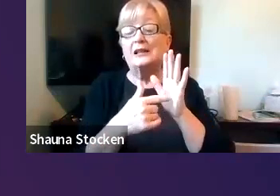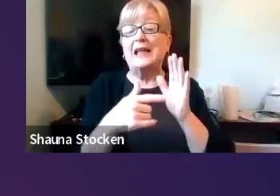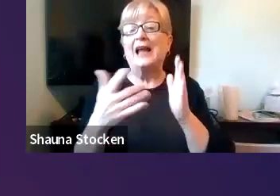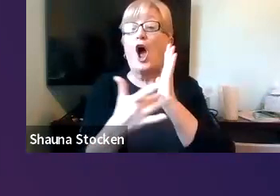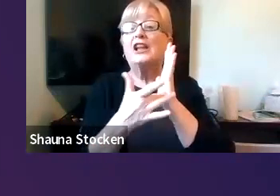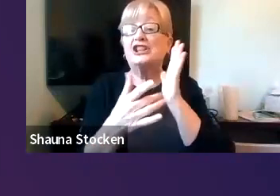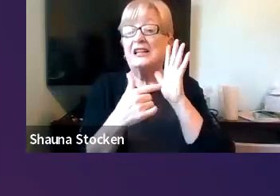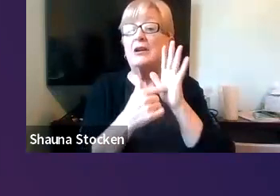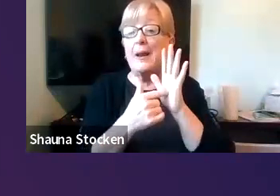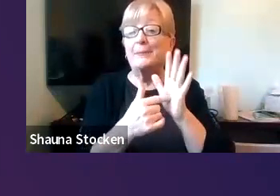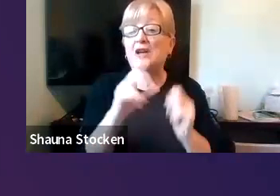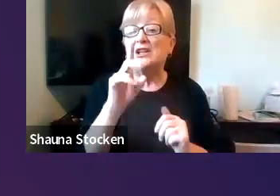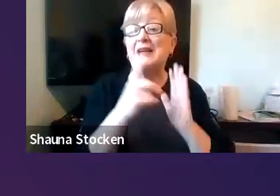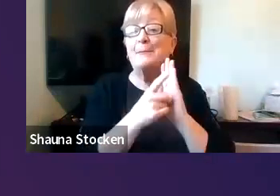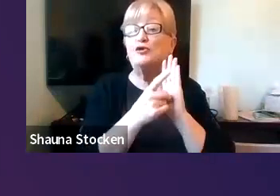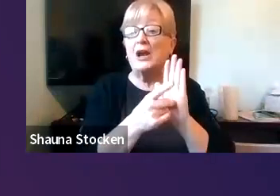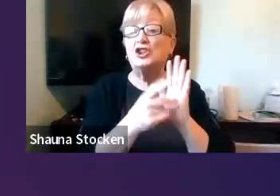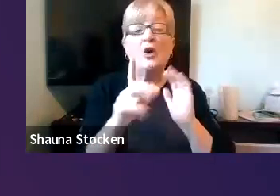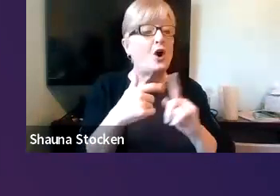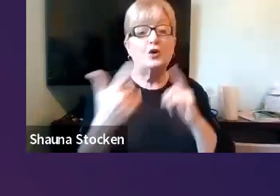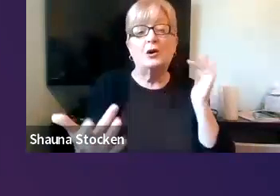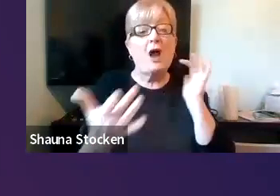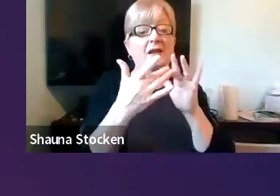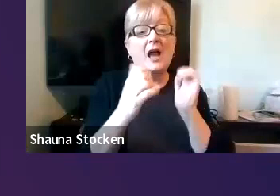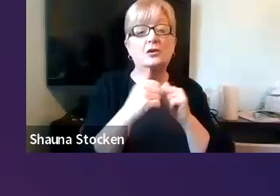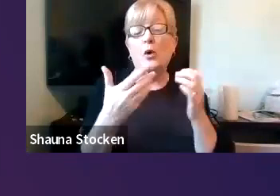contact us on our website, which is